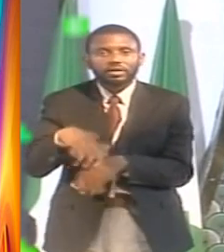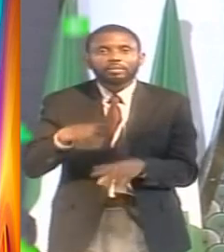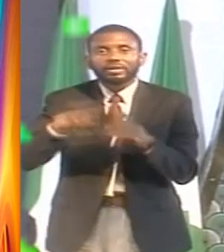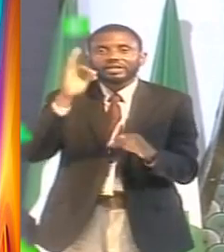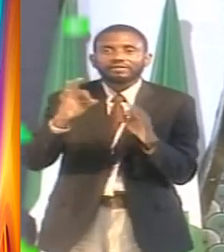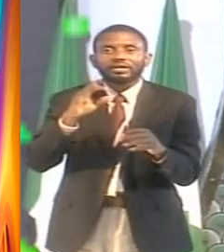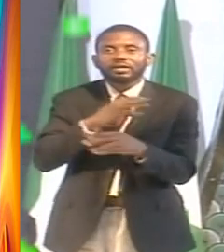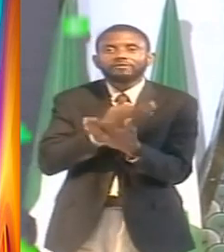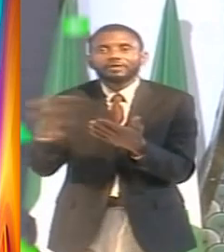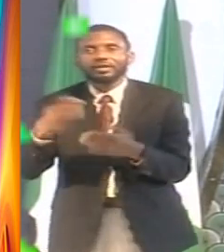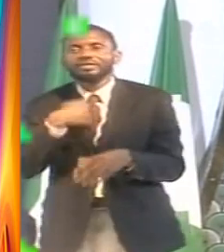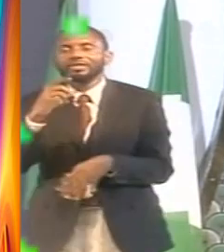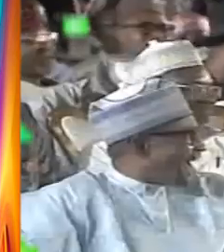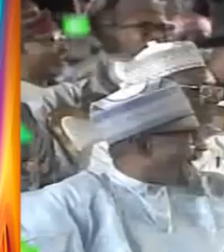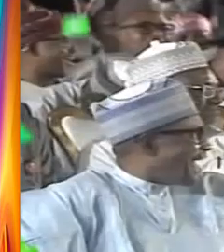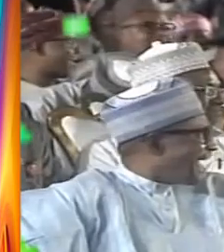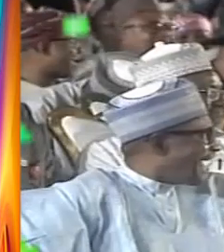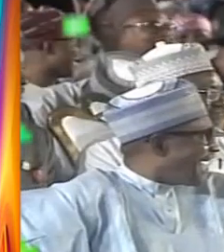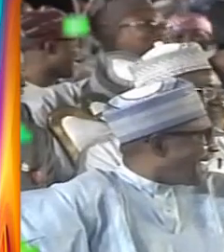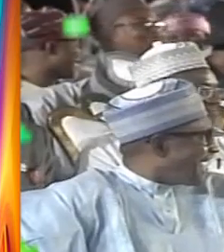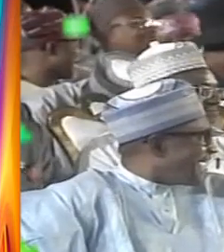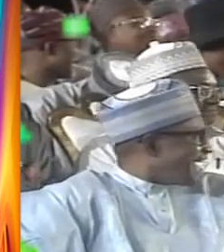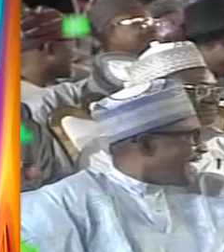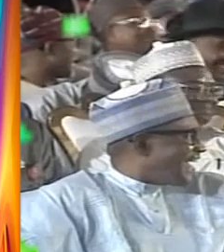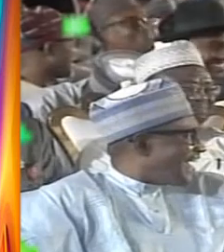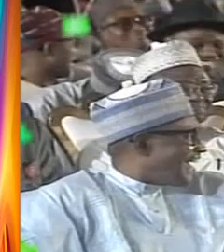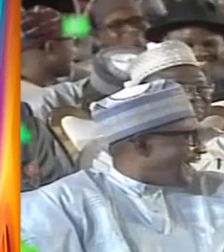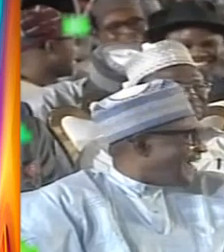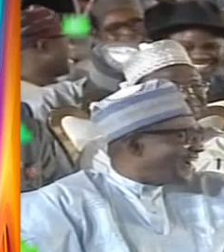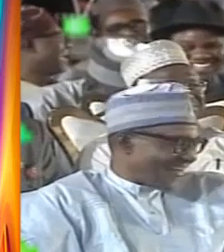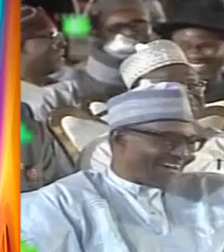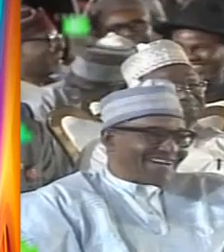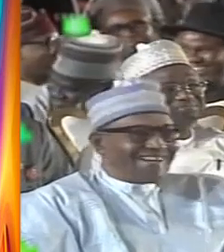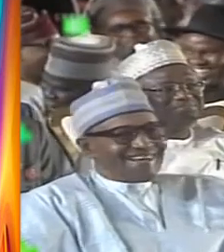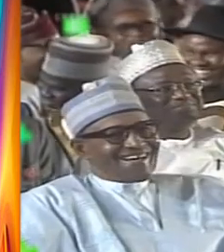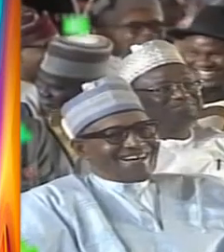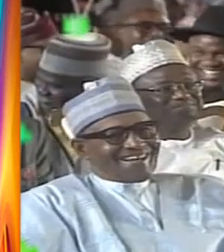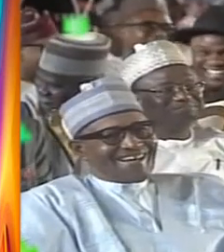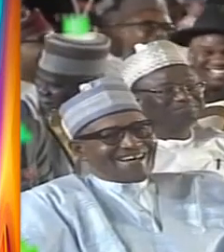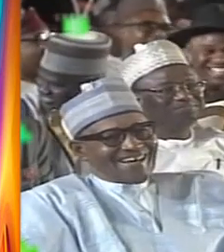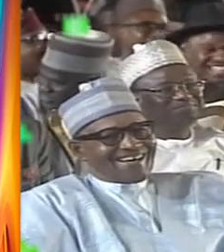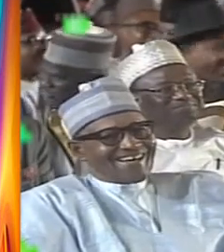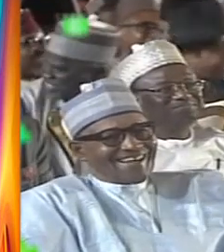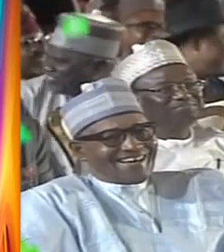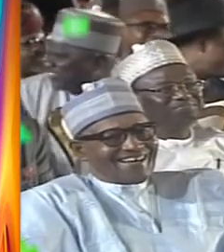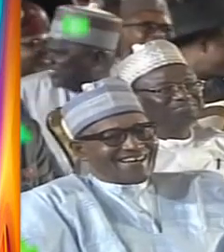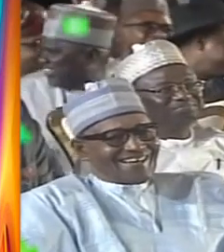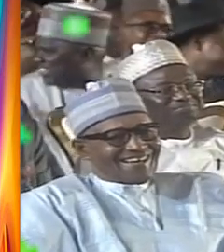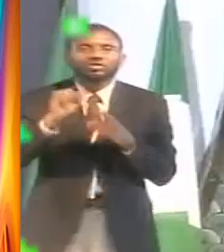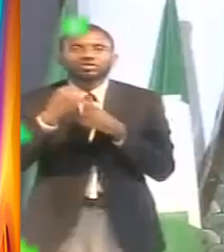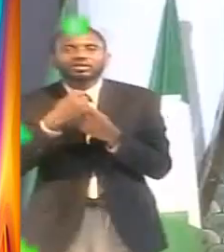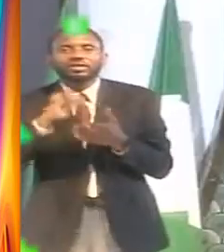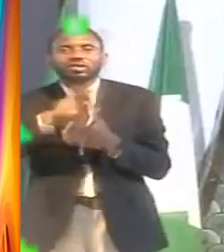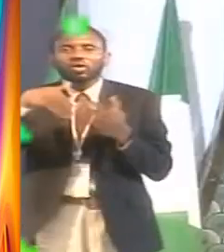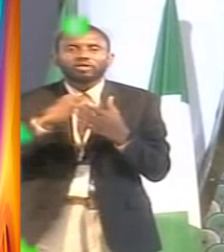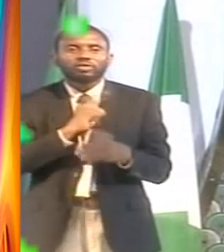son. So the challenge for us in Nigeria is to create a condition, a situation in which all of us can compete. We will